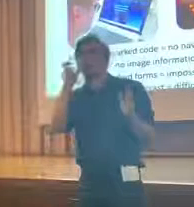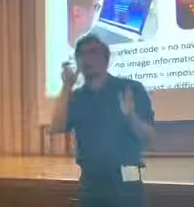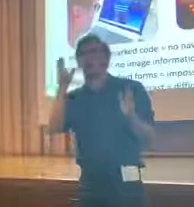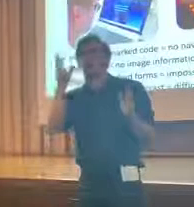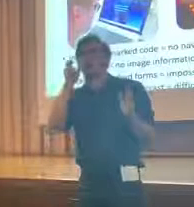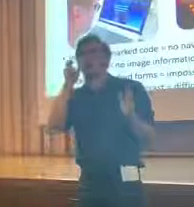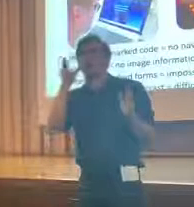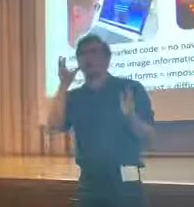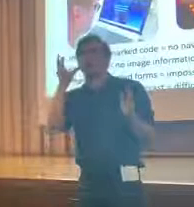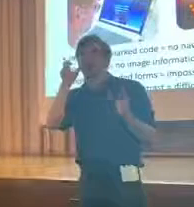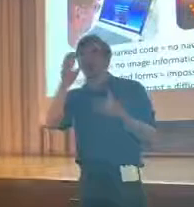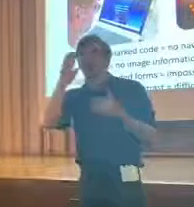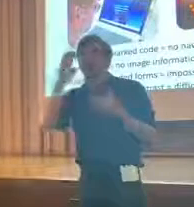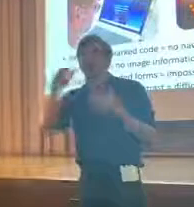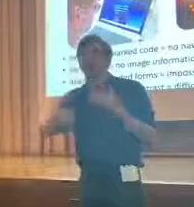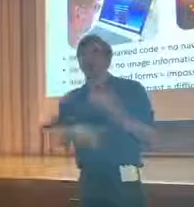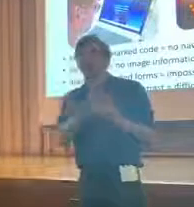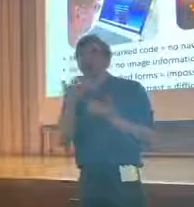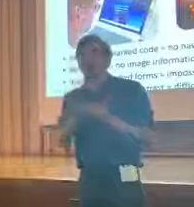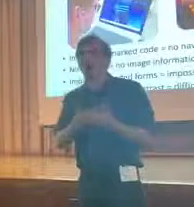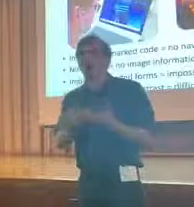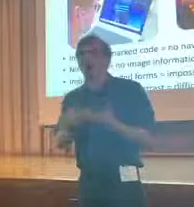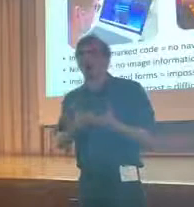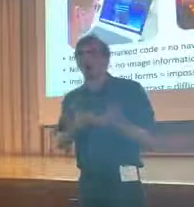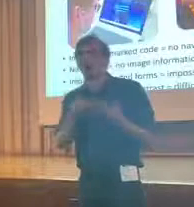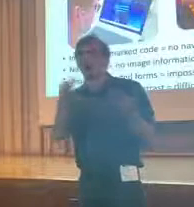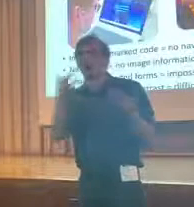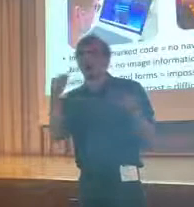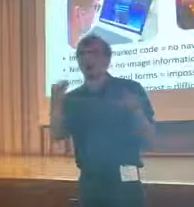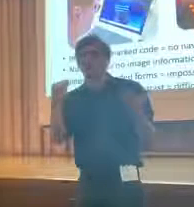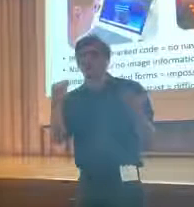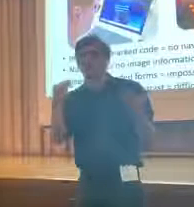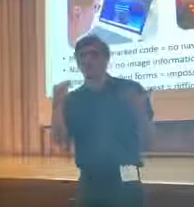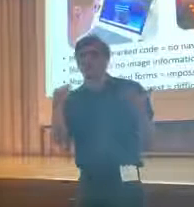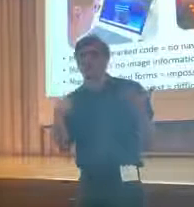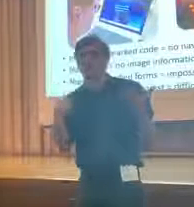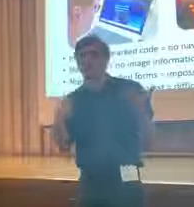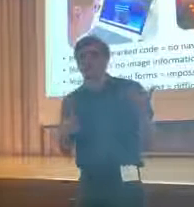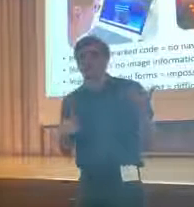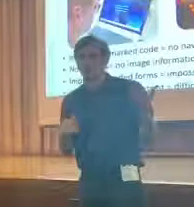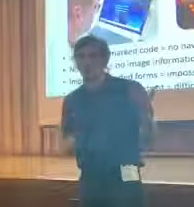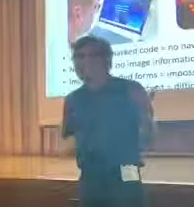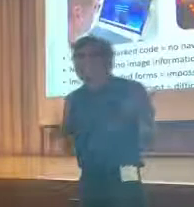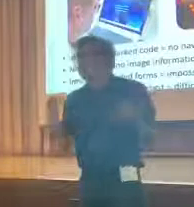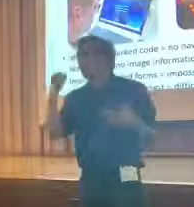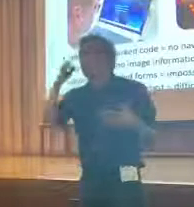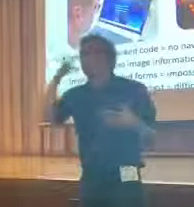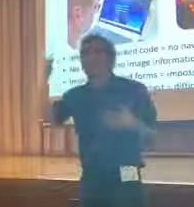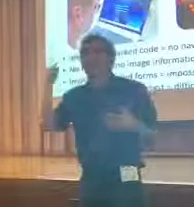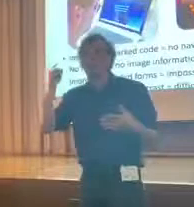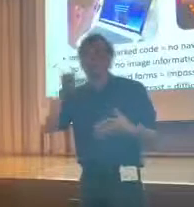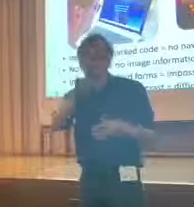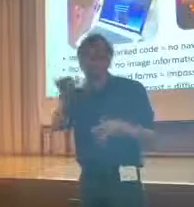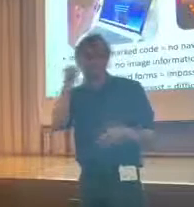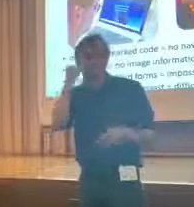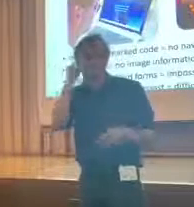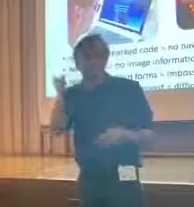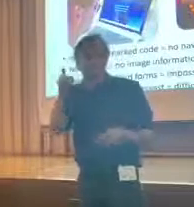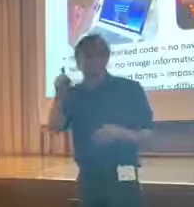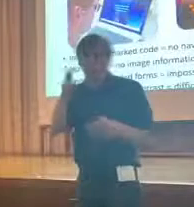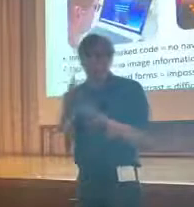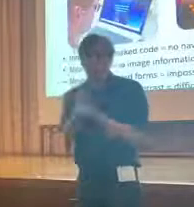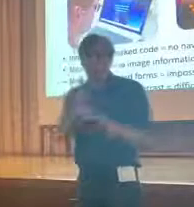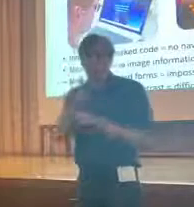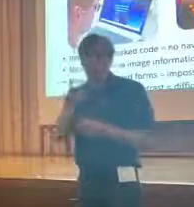imagine having to read a web page as if you're looking through a soda straw and having to read every single word to get